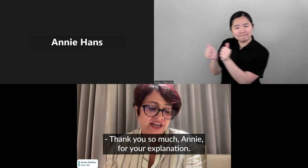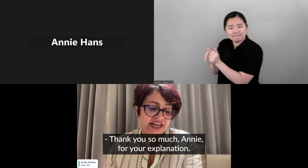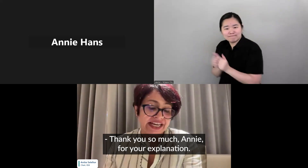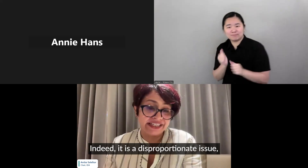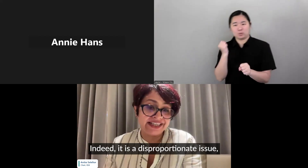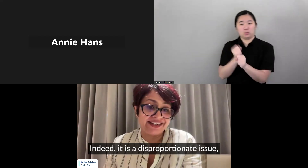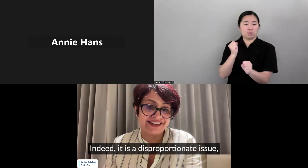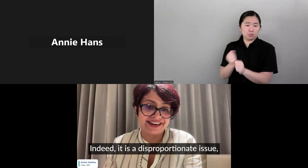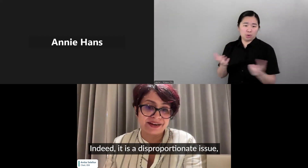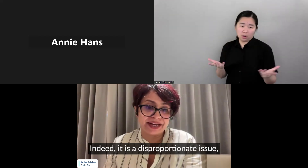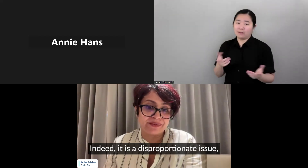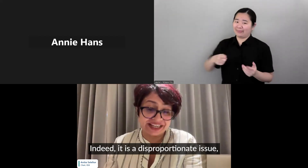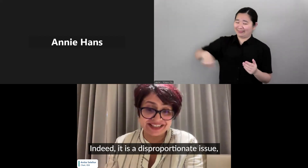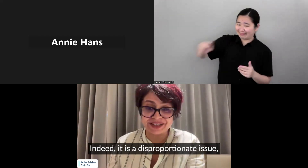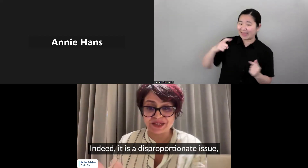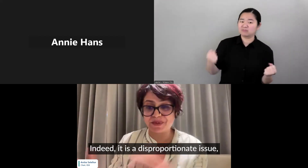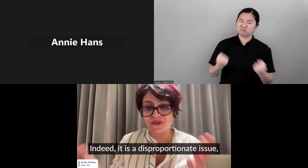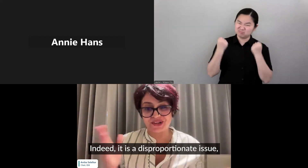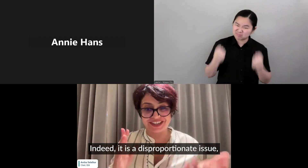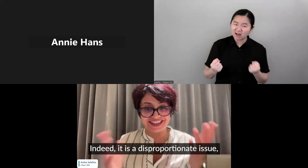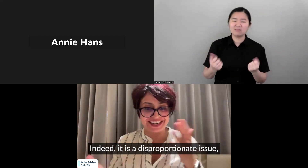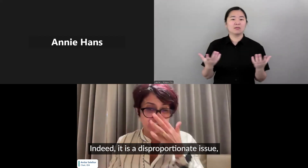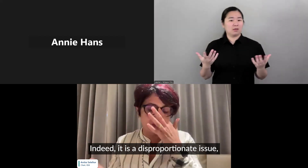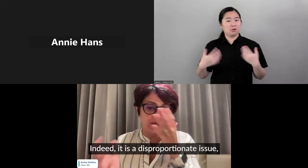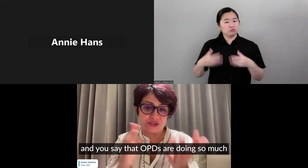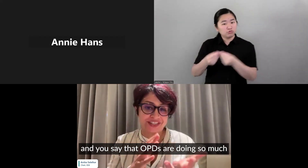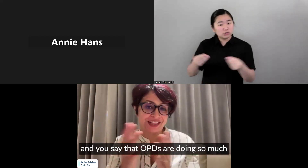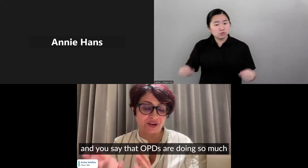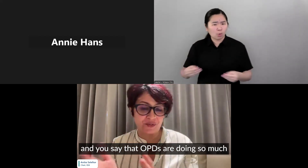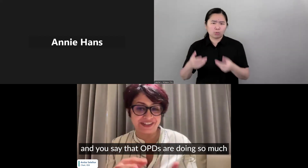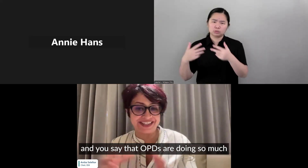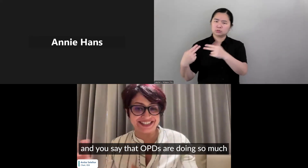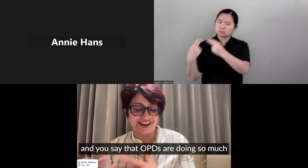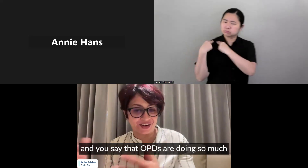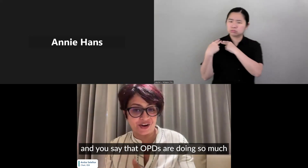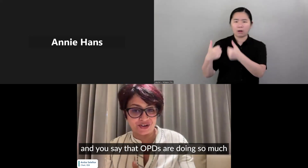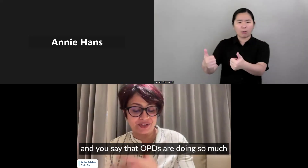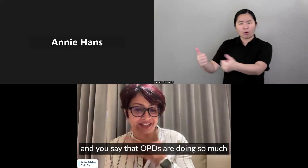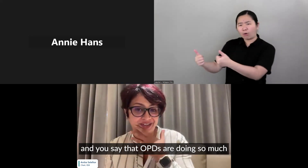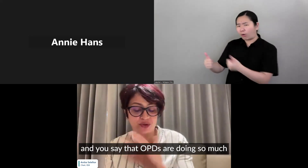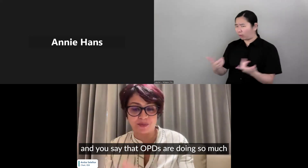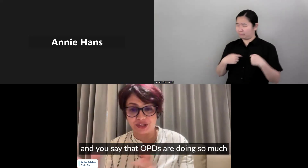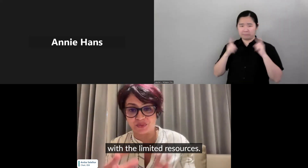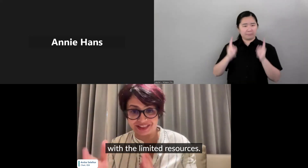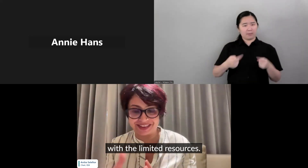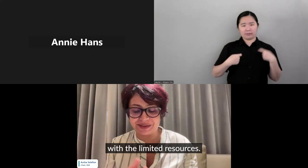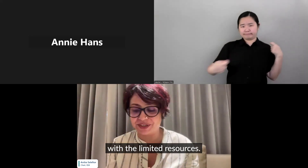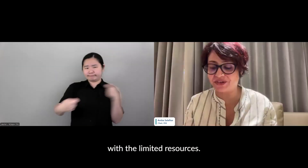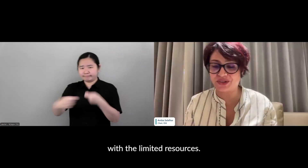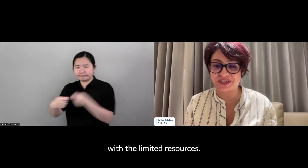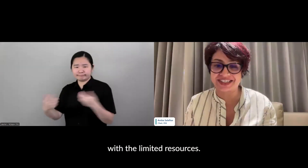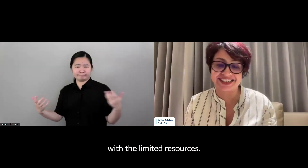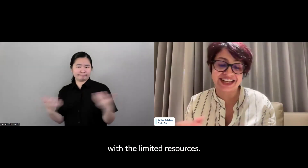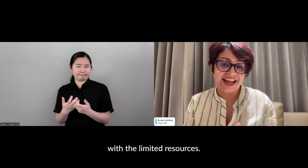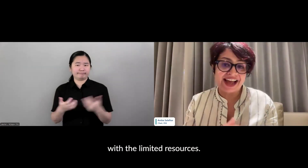explanation. Indeed, it is a disproportionate issue when you say that OPDs are doing so much with the